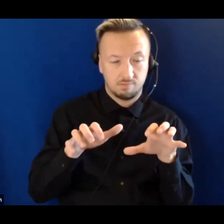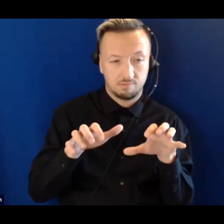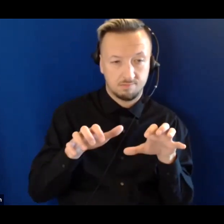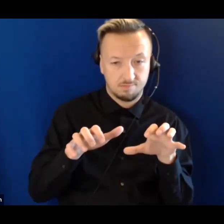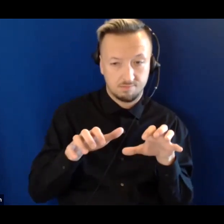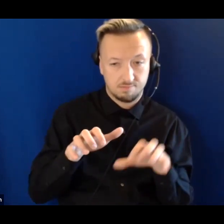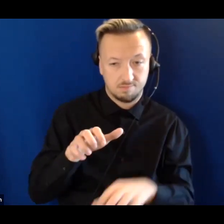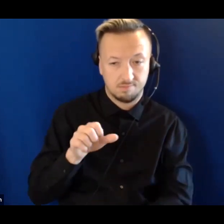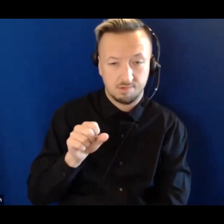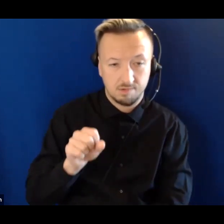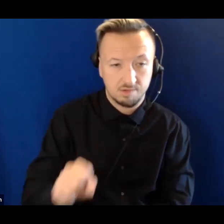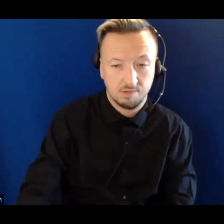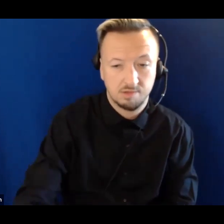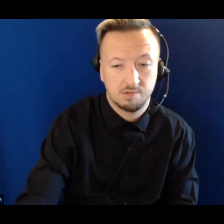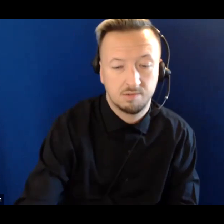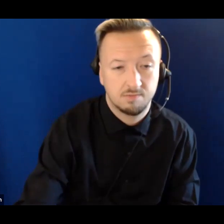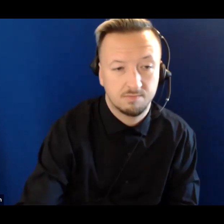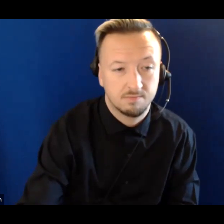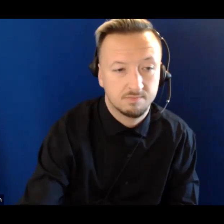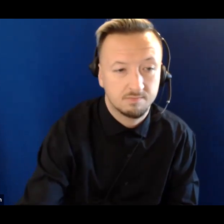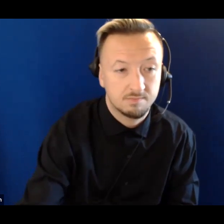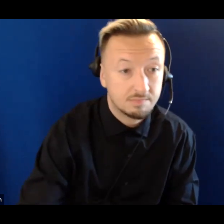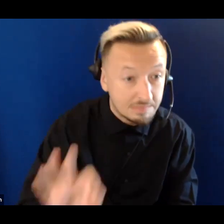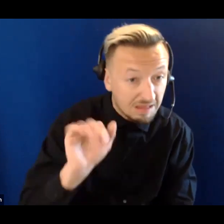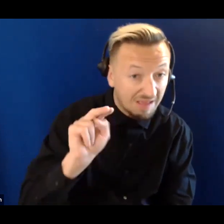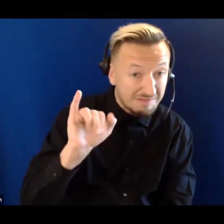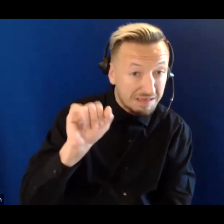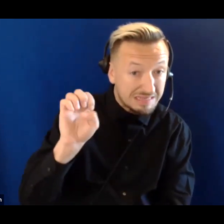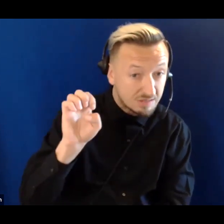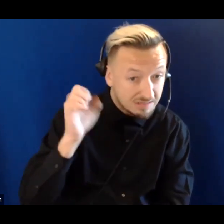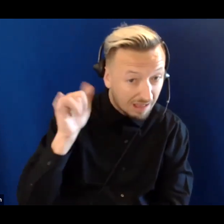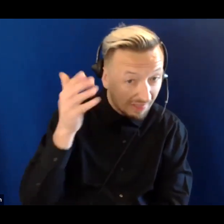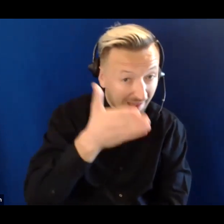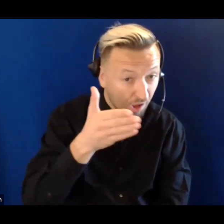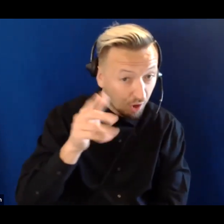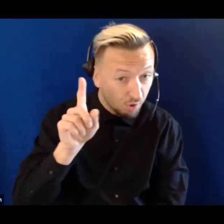don't do this. Fantasy, are you still there?